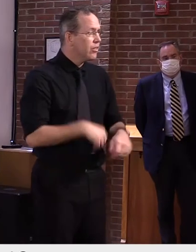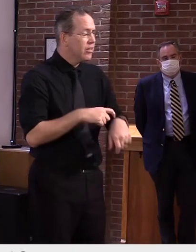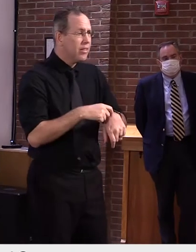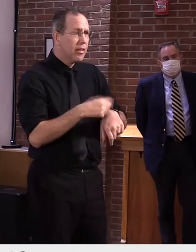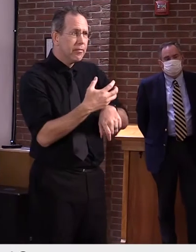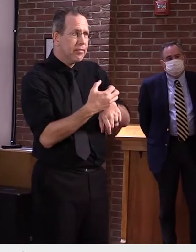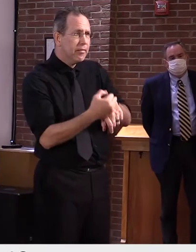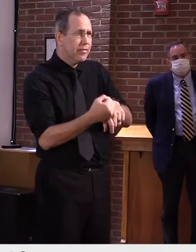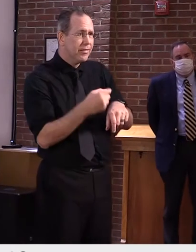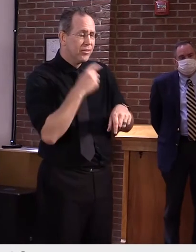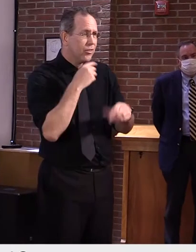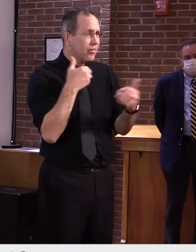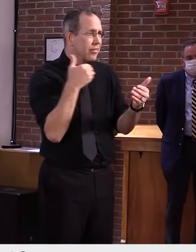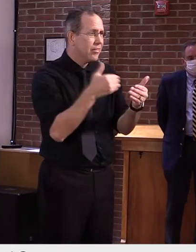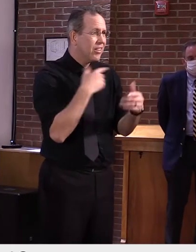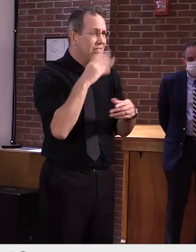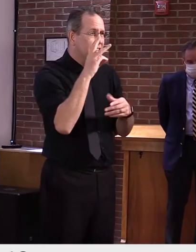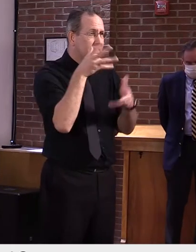KTV?